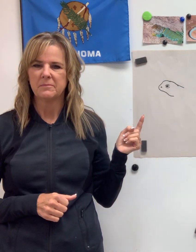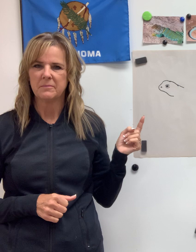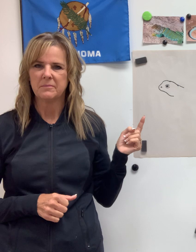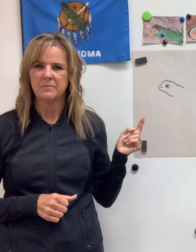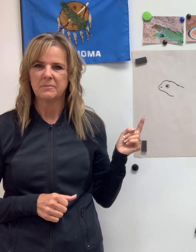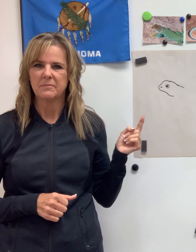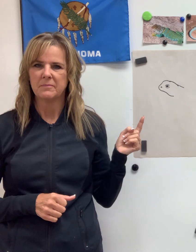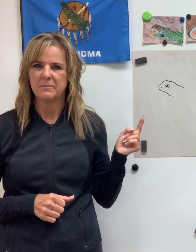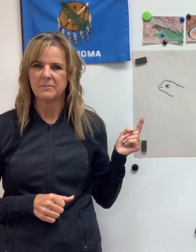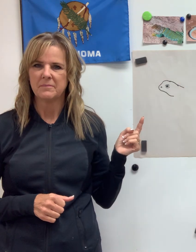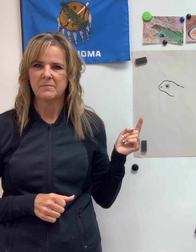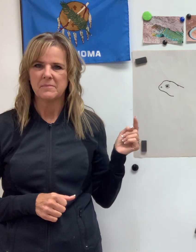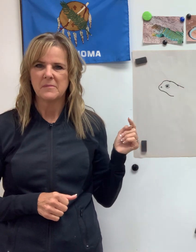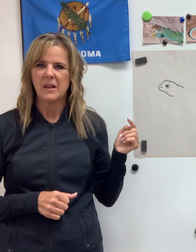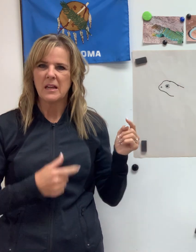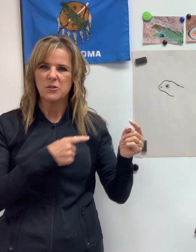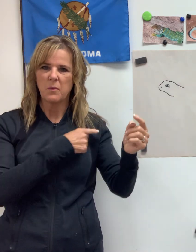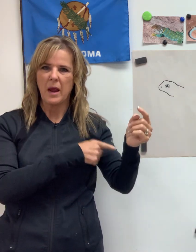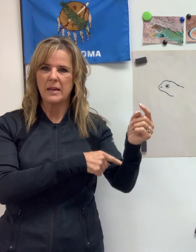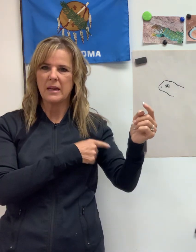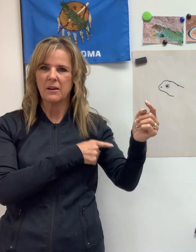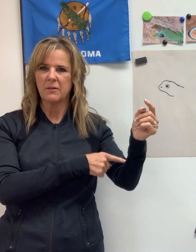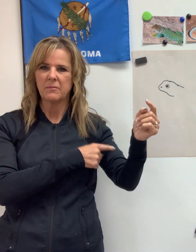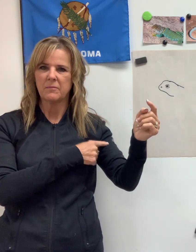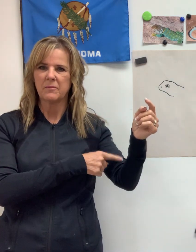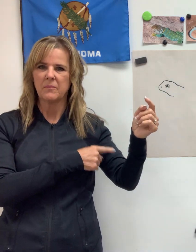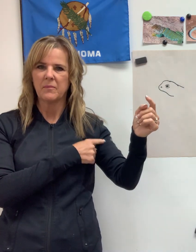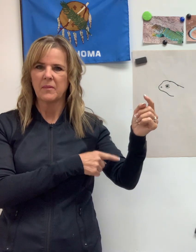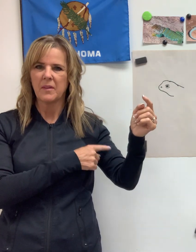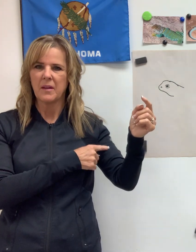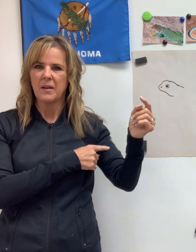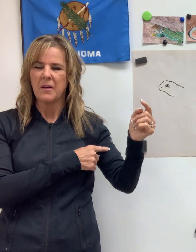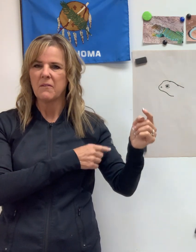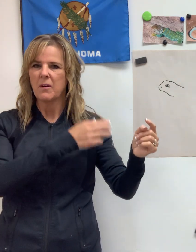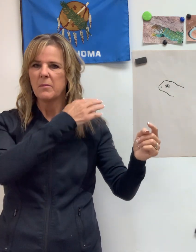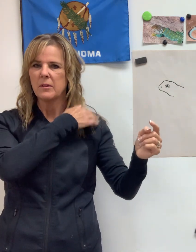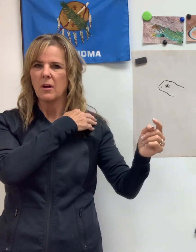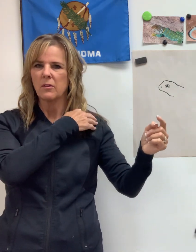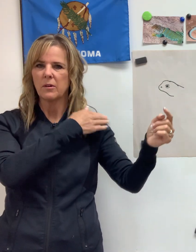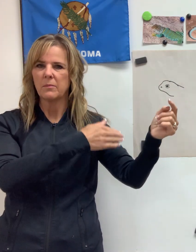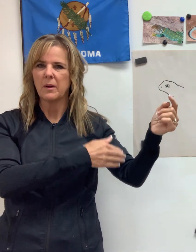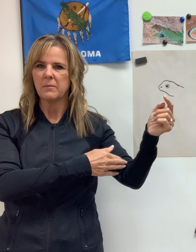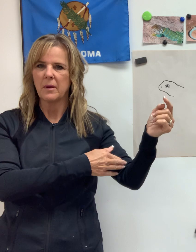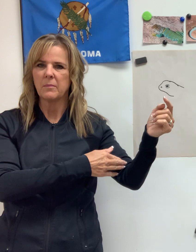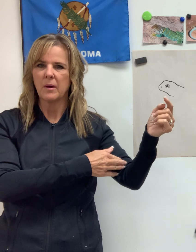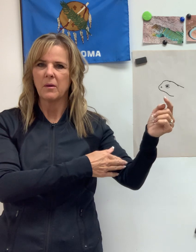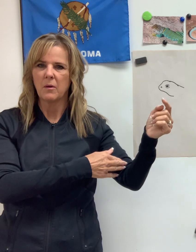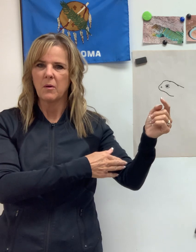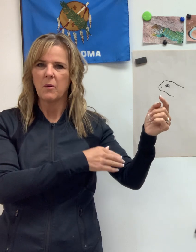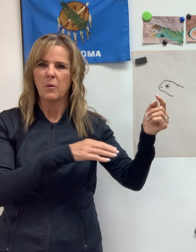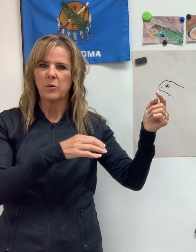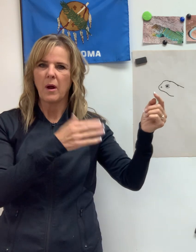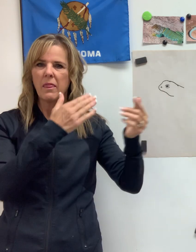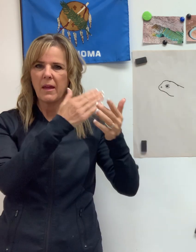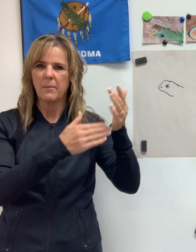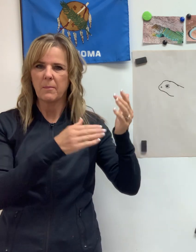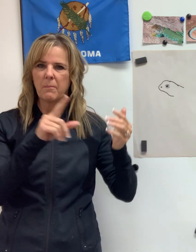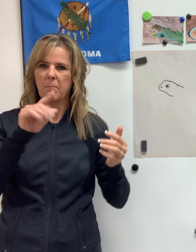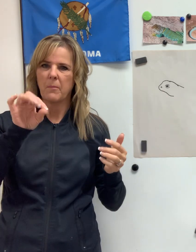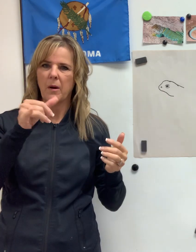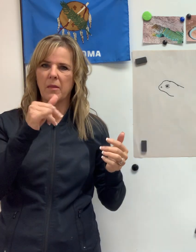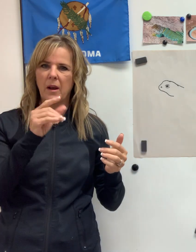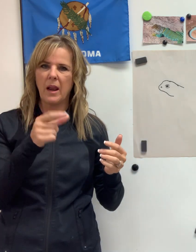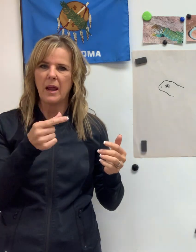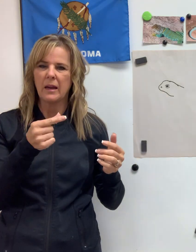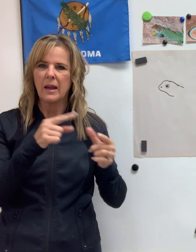arm. This is like where my down from my top part of my arm to my elbow, we're drawing like this part of his leg, and